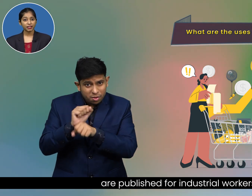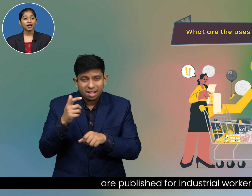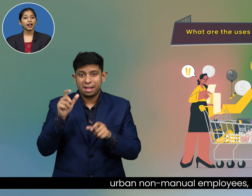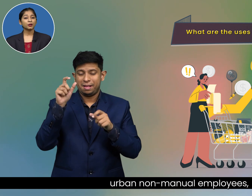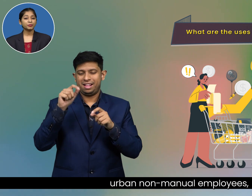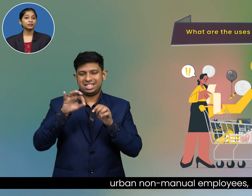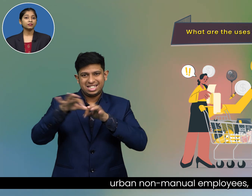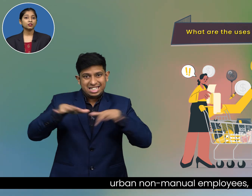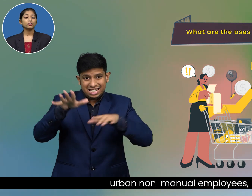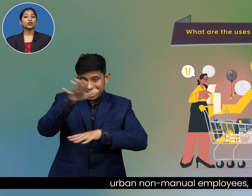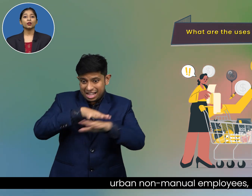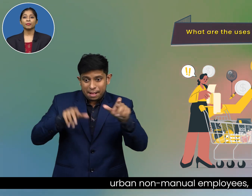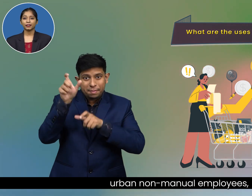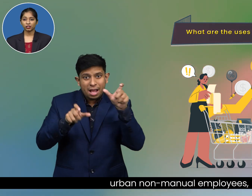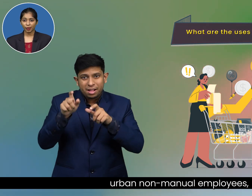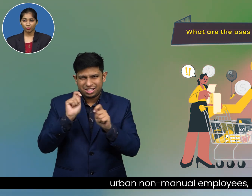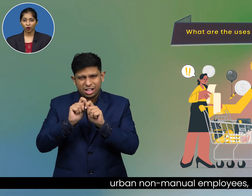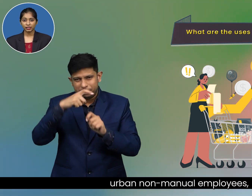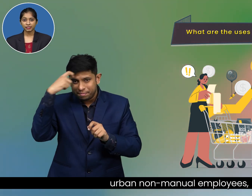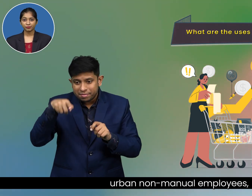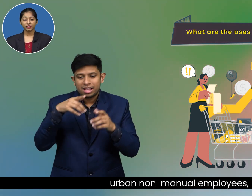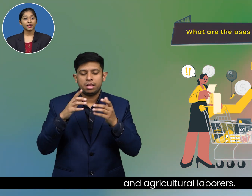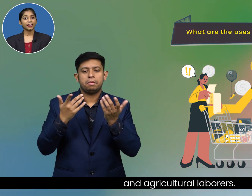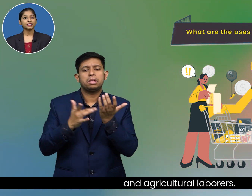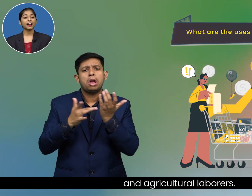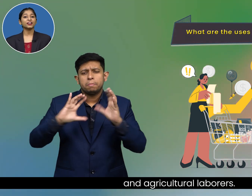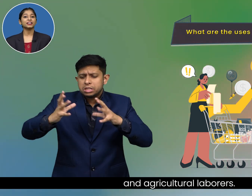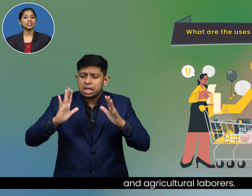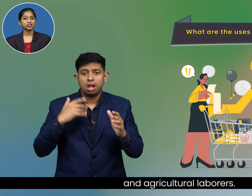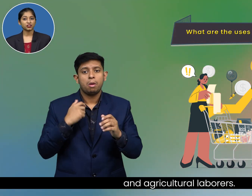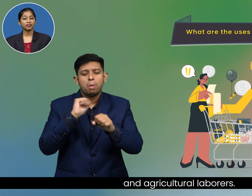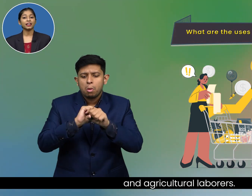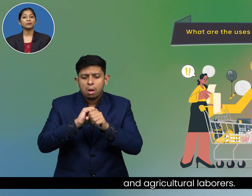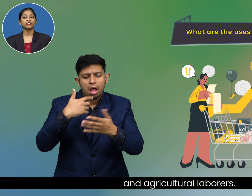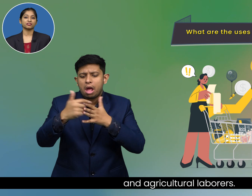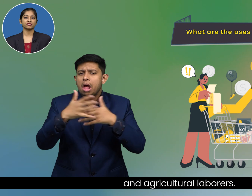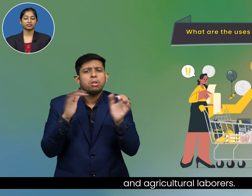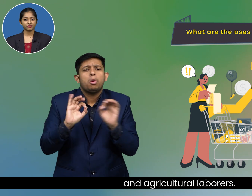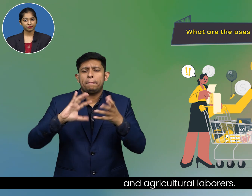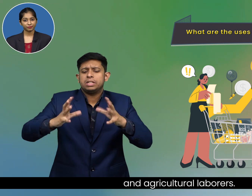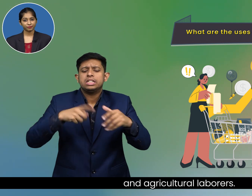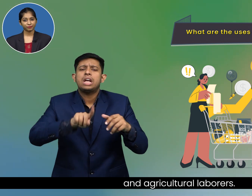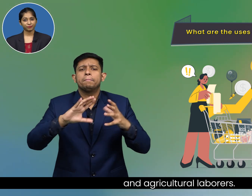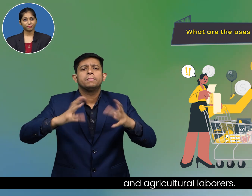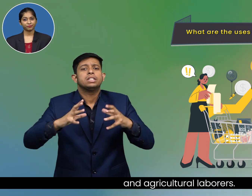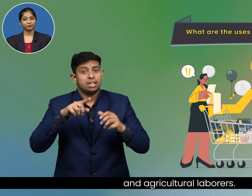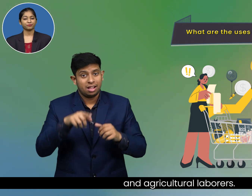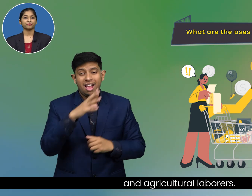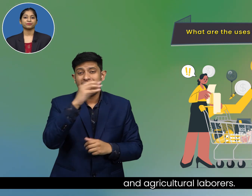workers, urban, non-manual employees, and agricultural laborers.